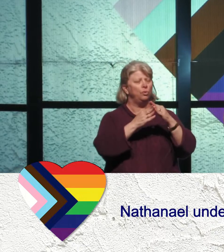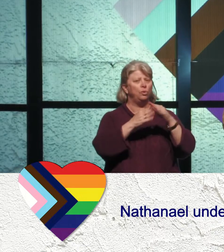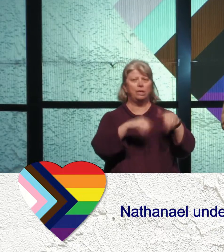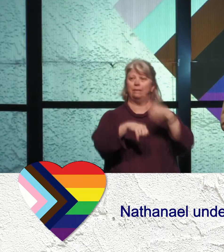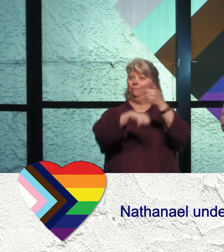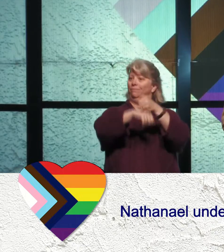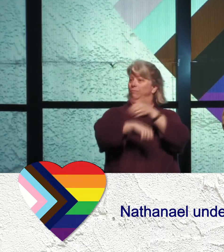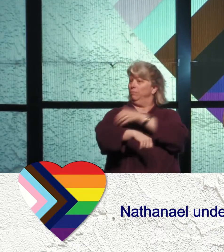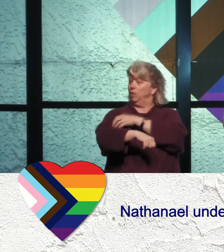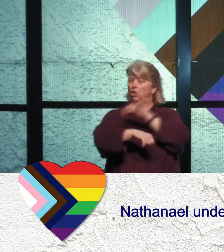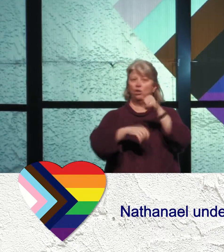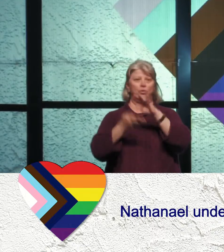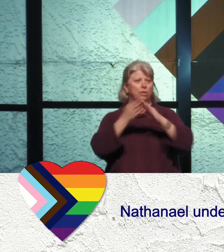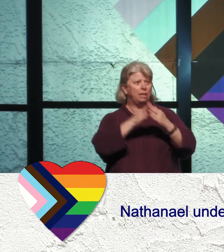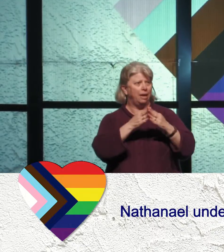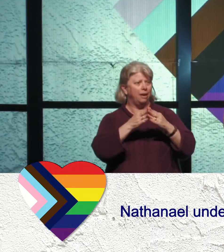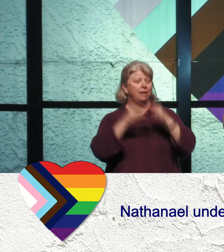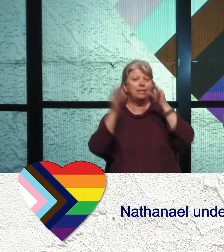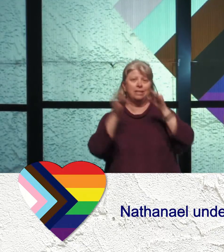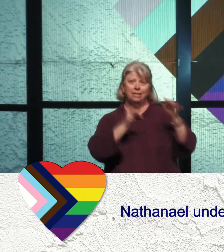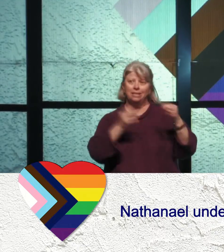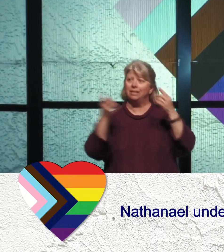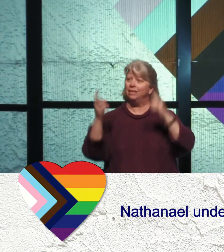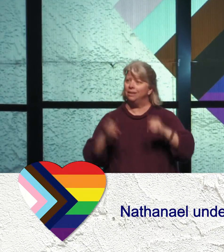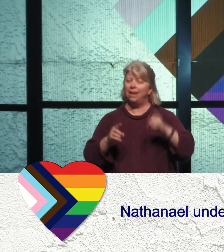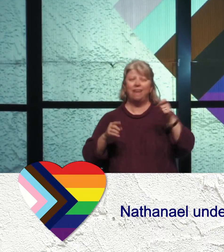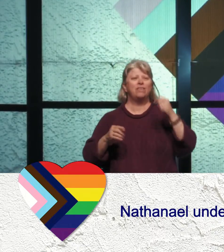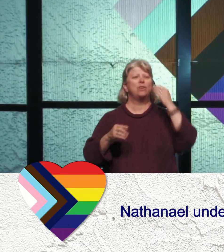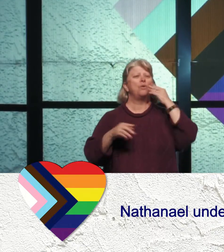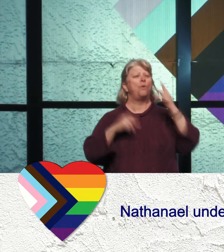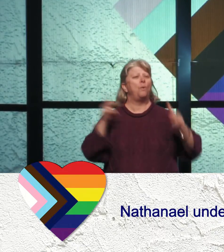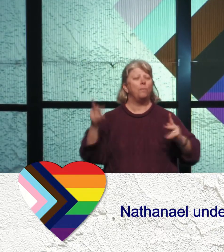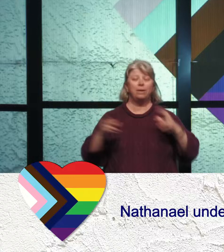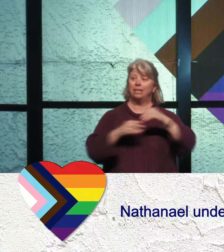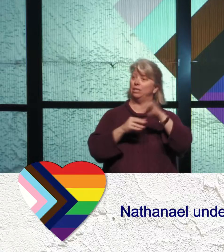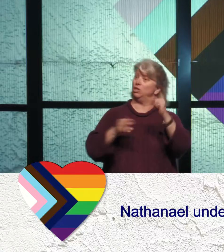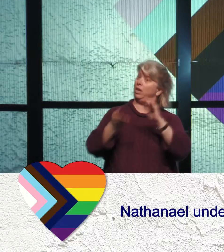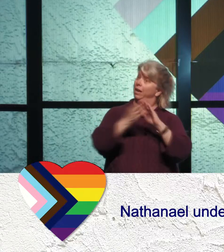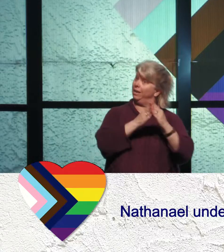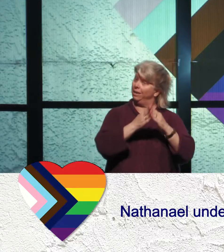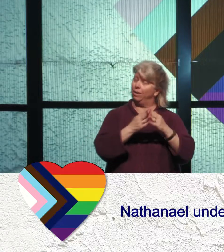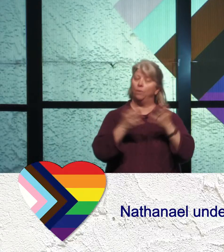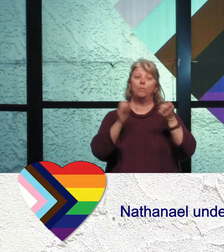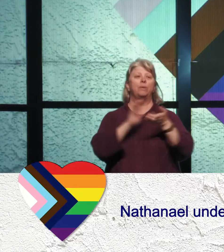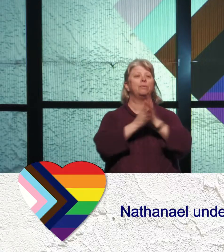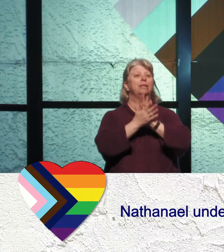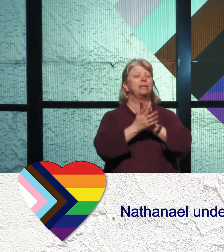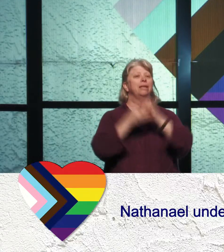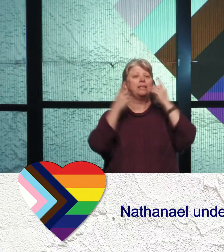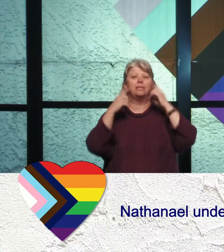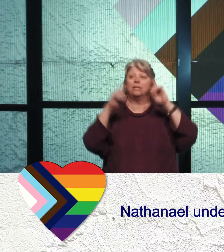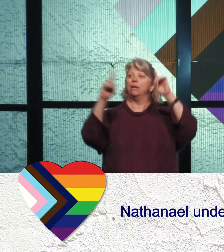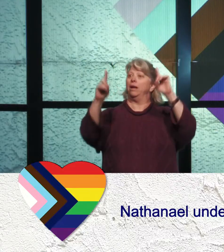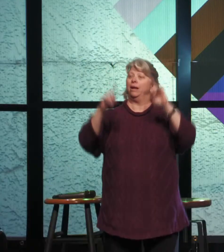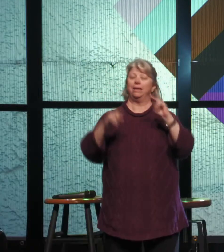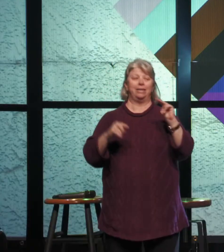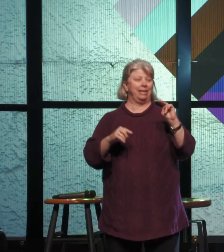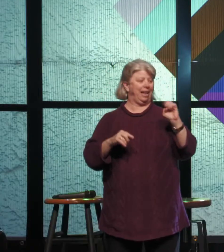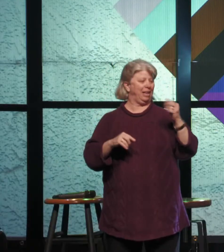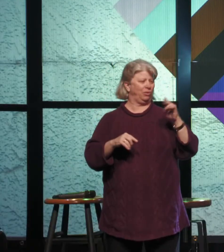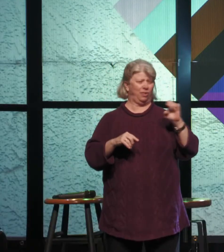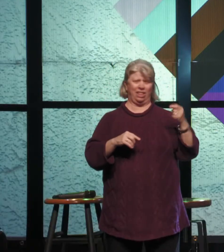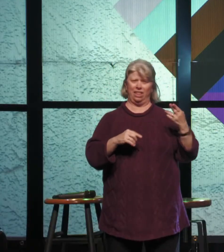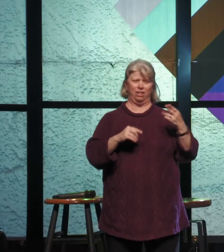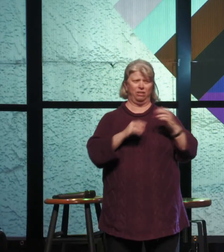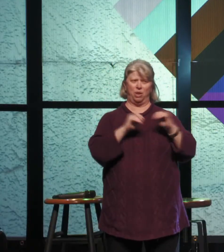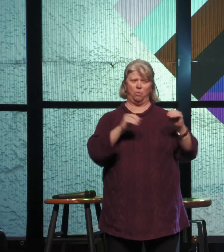power. Jerusalem was where decisions got made. You had to know people in Jerusalem if you wanted to get things done. Nazareth had zero